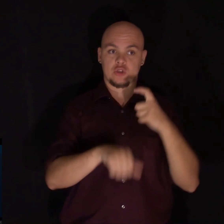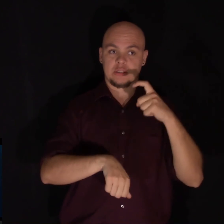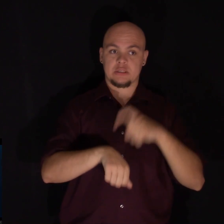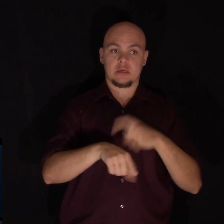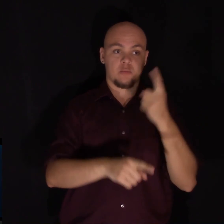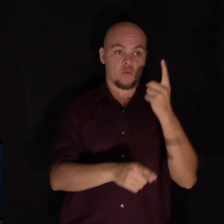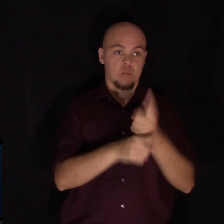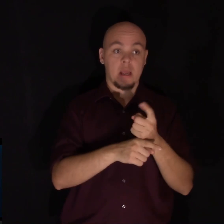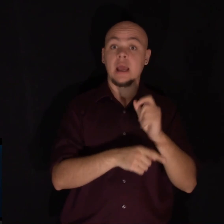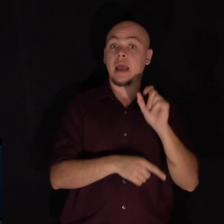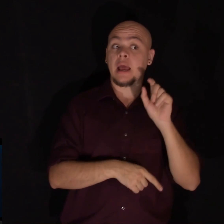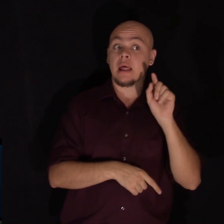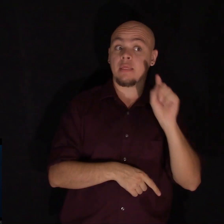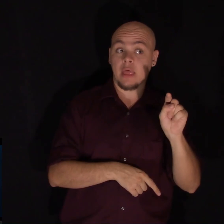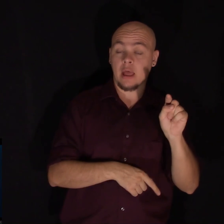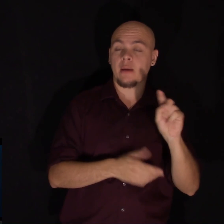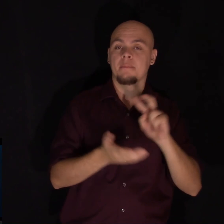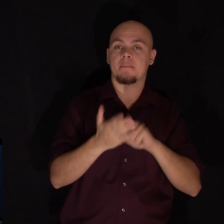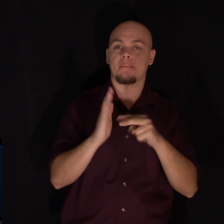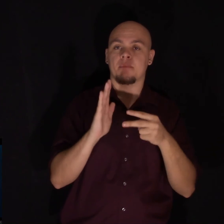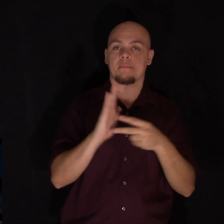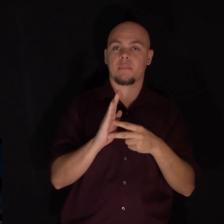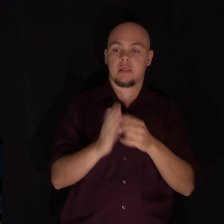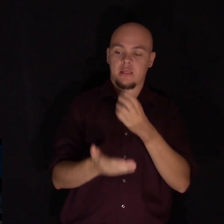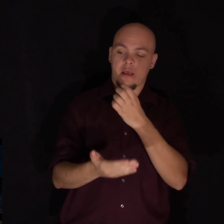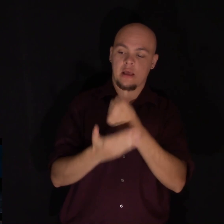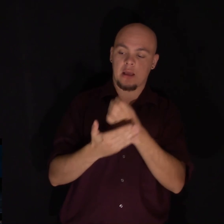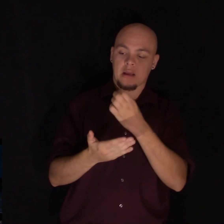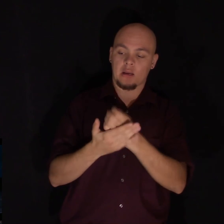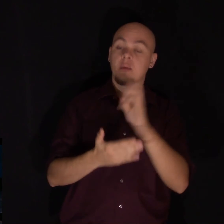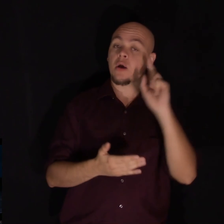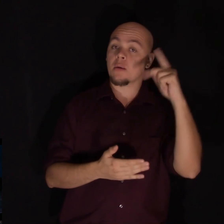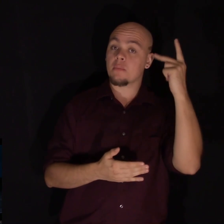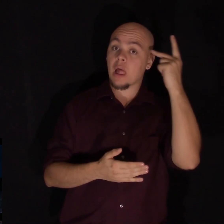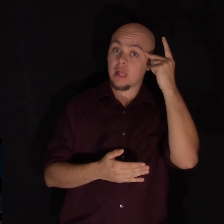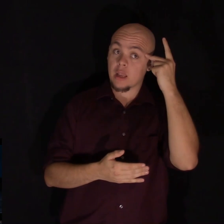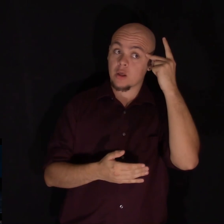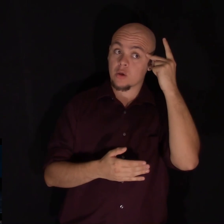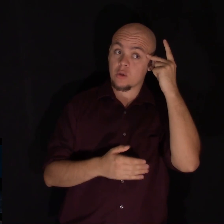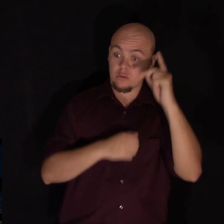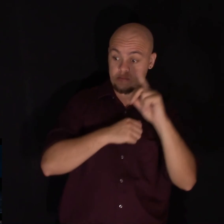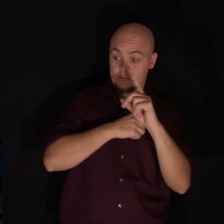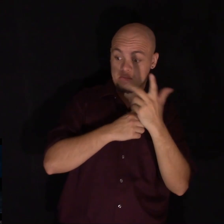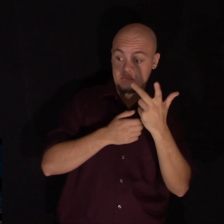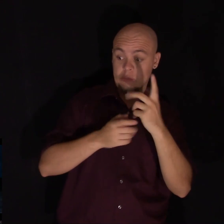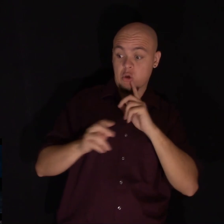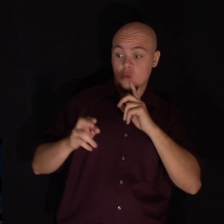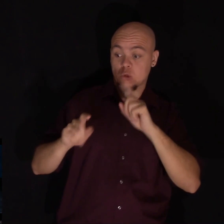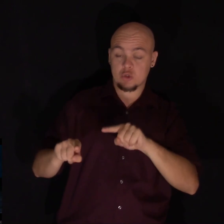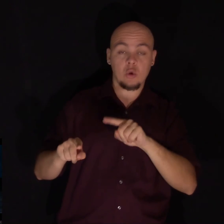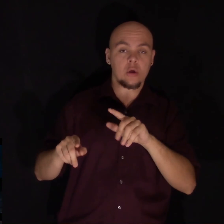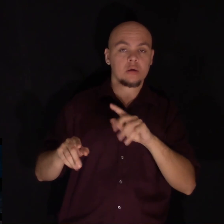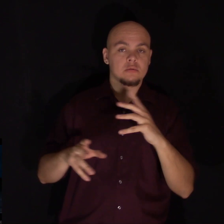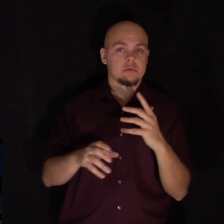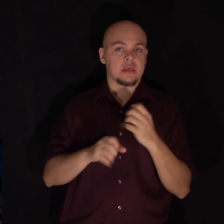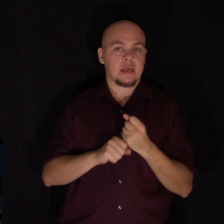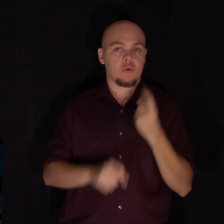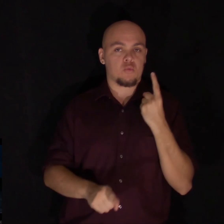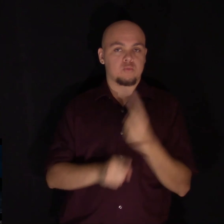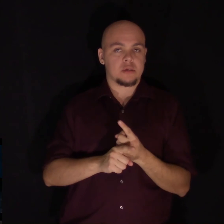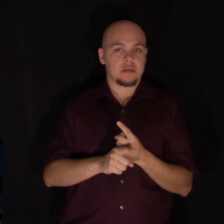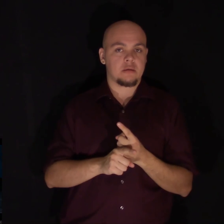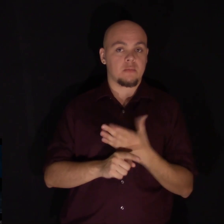And even then, we will need to absorb the economic and political consequences of getting them right. But the moment we